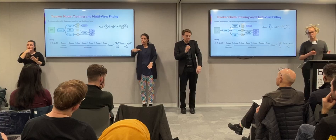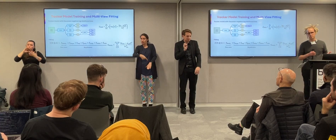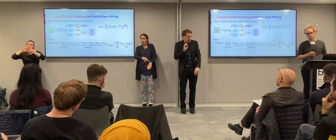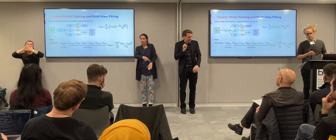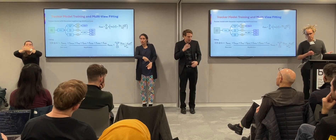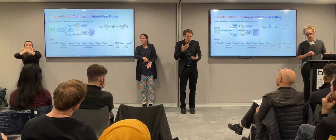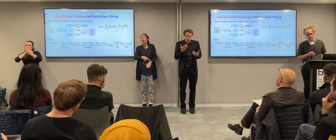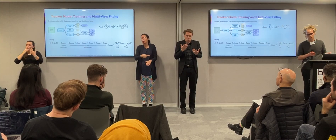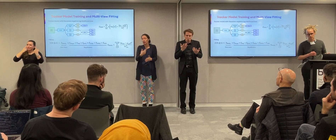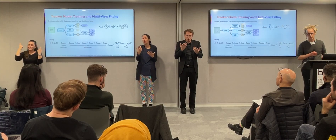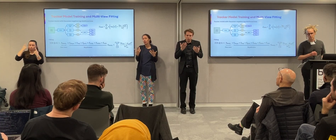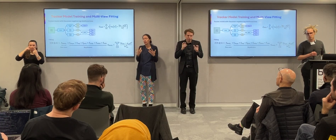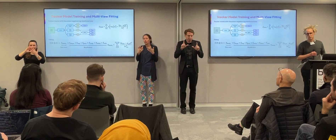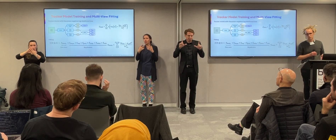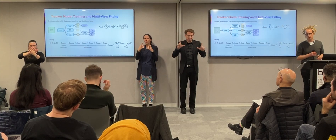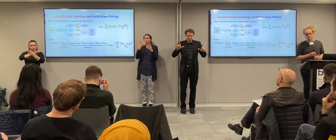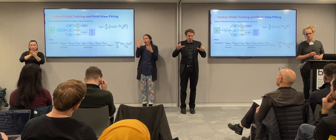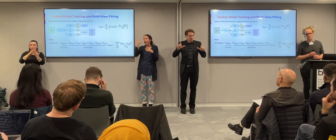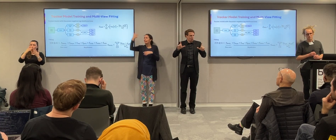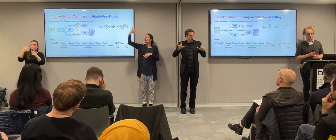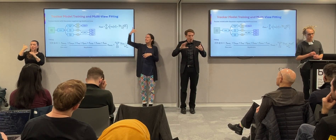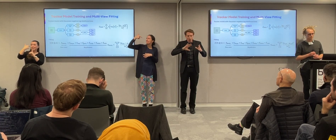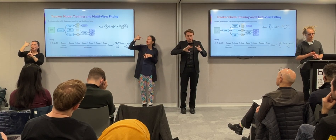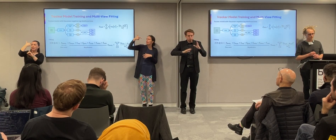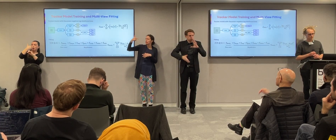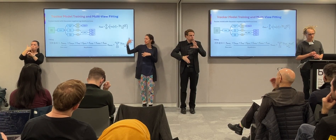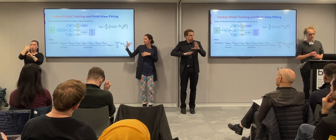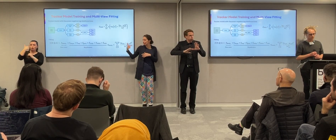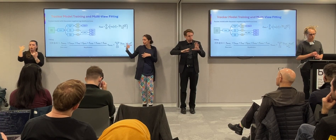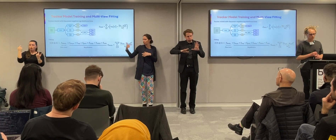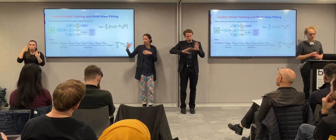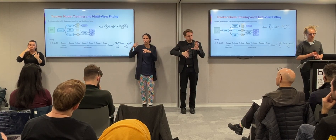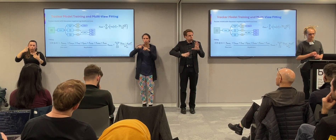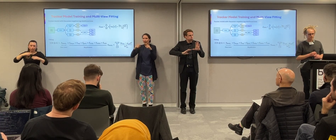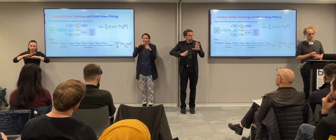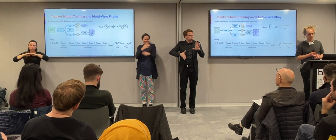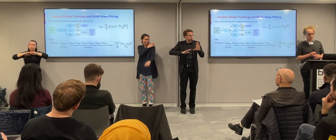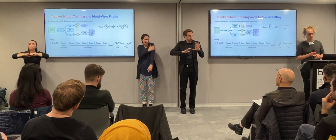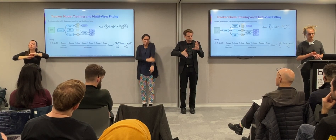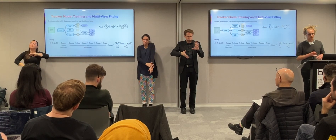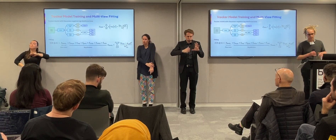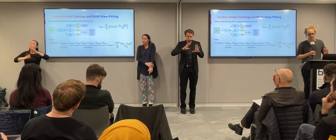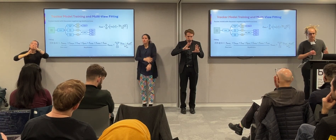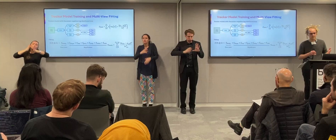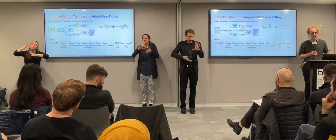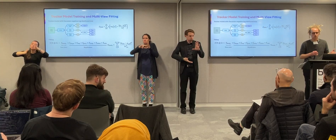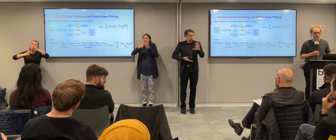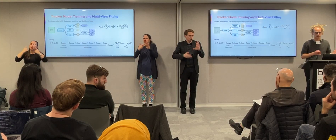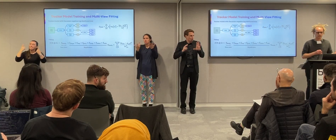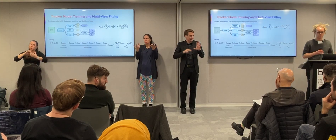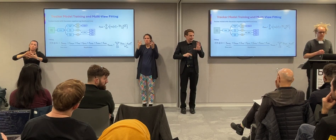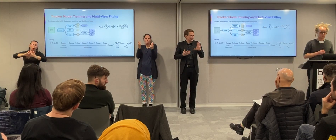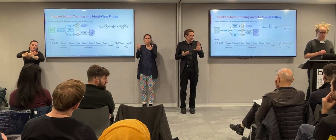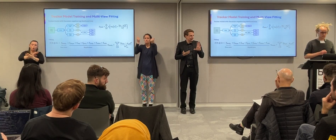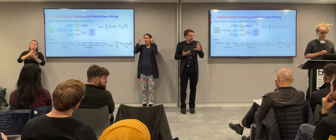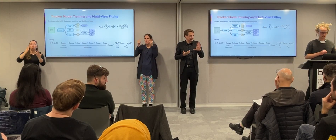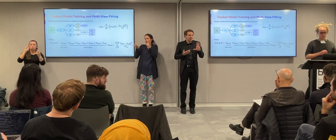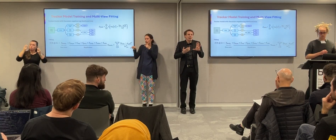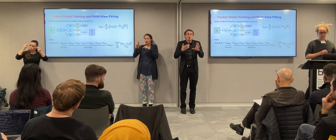from a particular camera view, for instance, that we can then, or that it's then